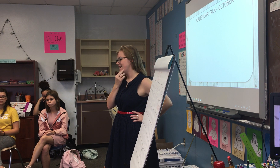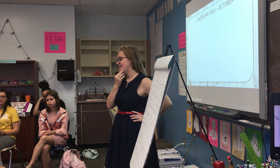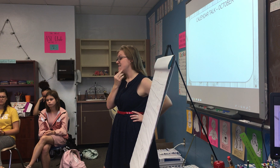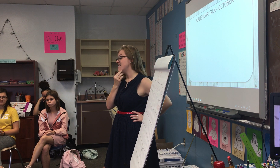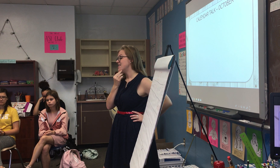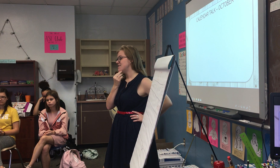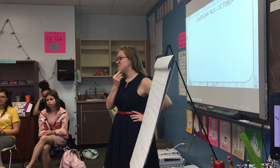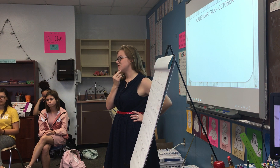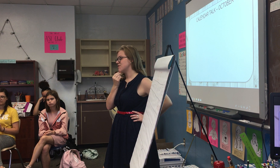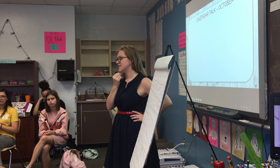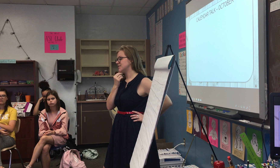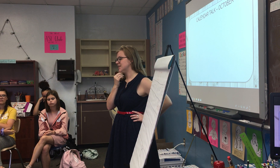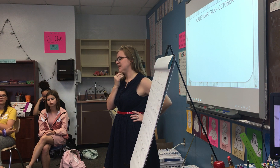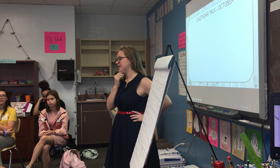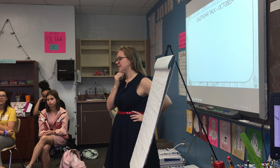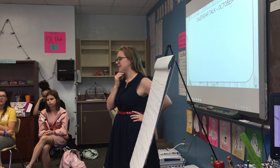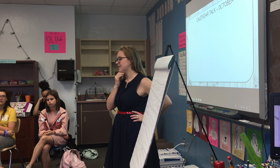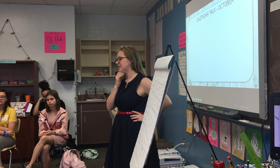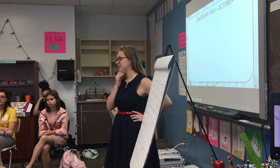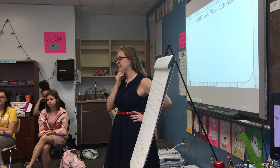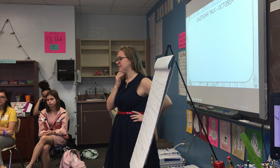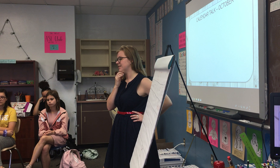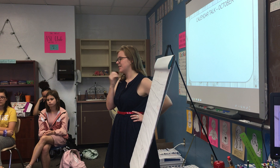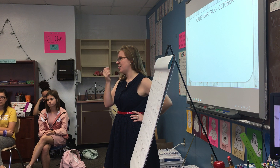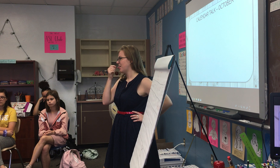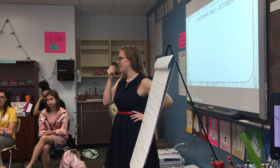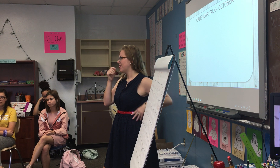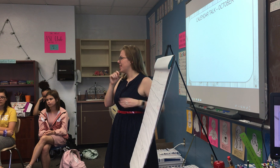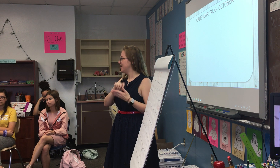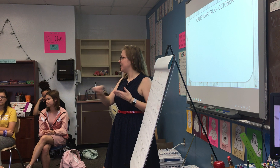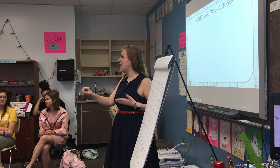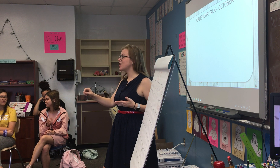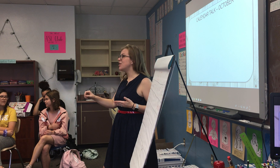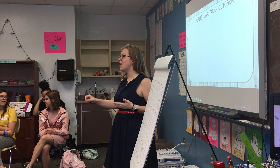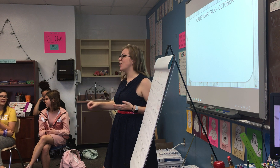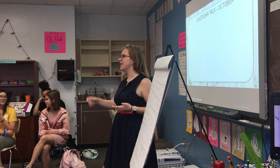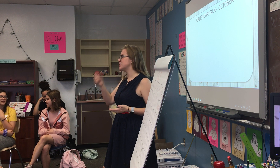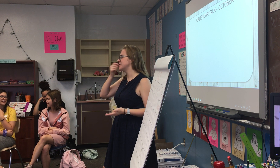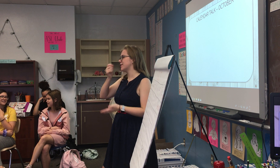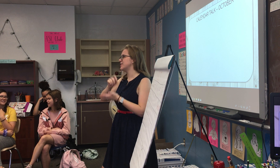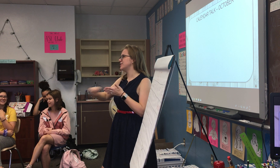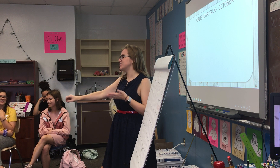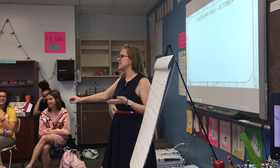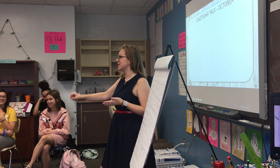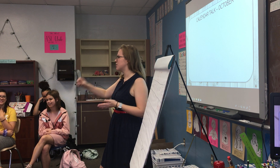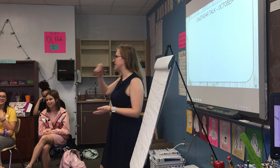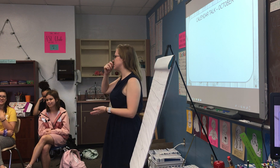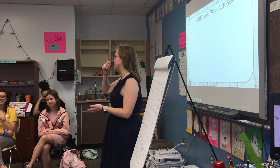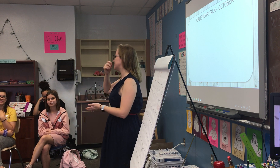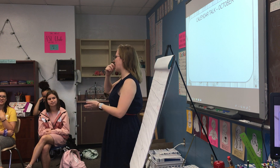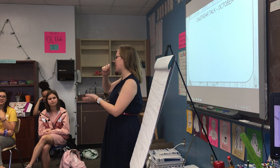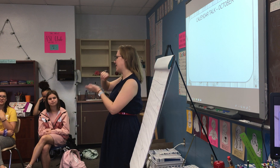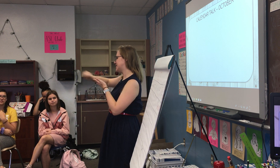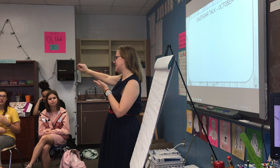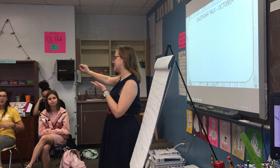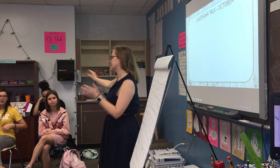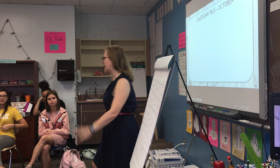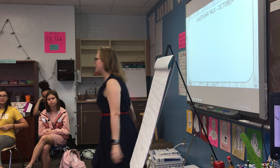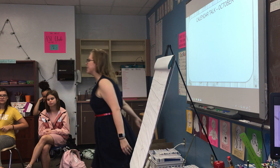pencil Interesting. with saliva. Yeah. Now you know. That's why secretaries used to lick their pencils. Anyway. You